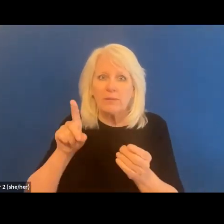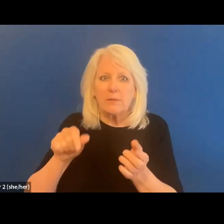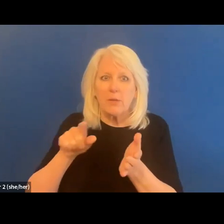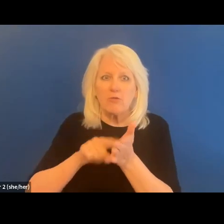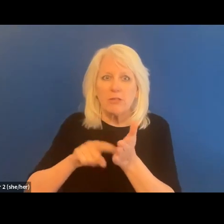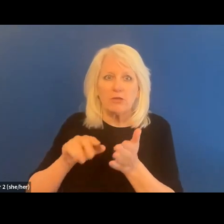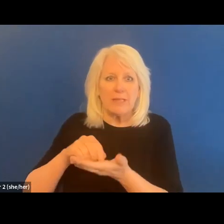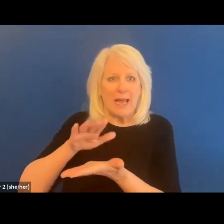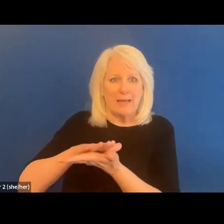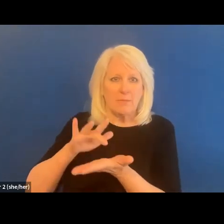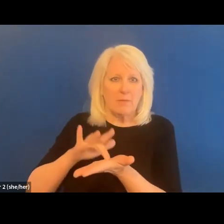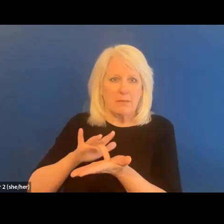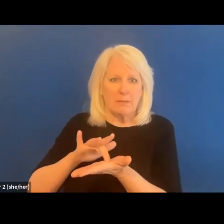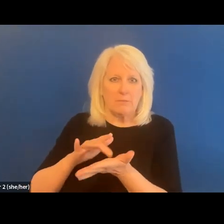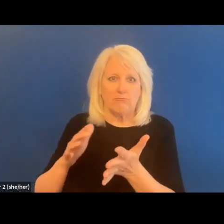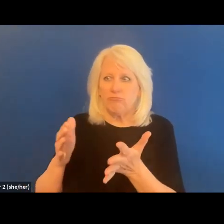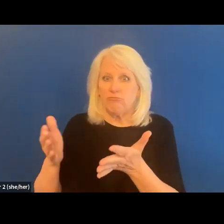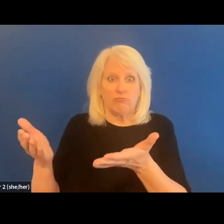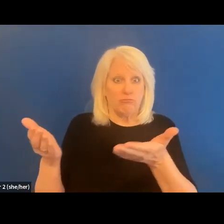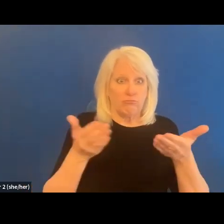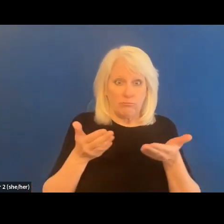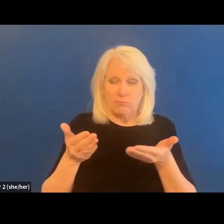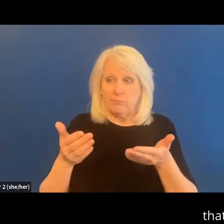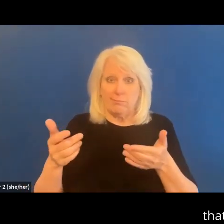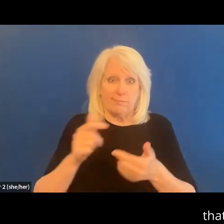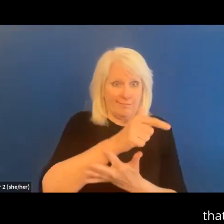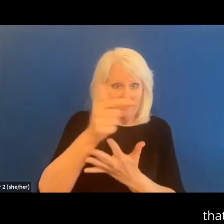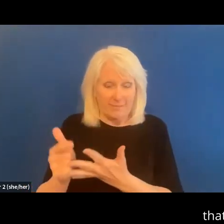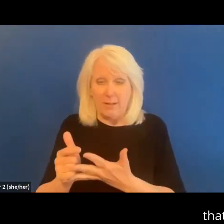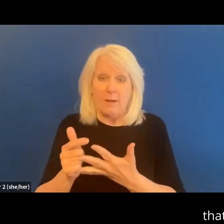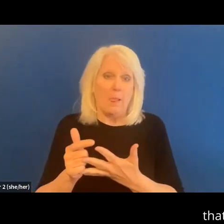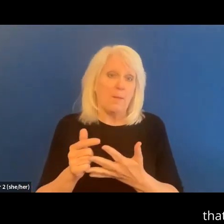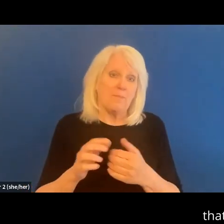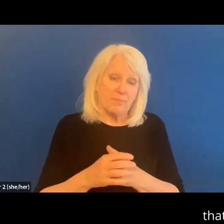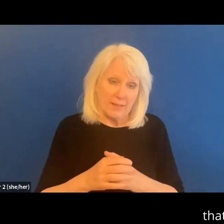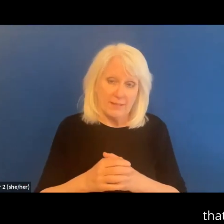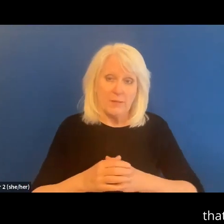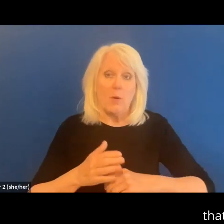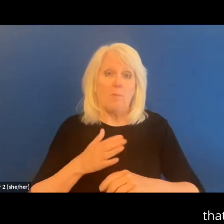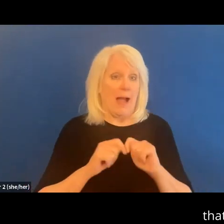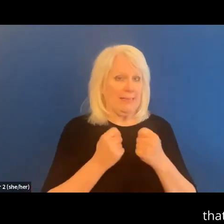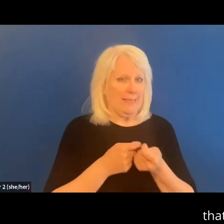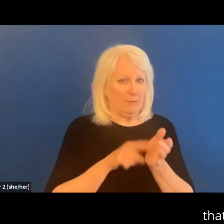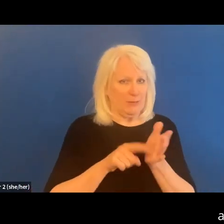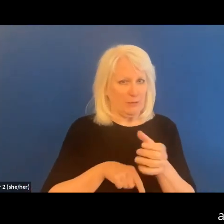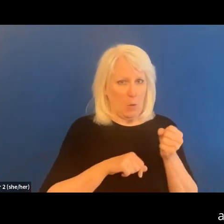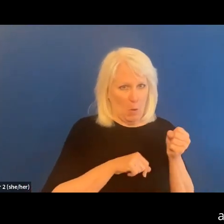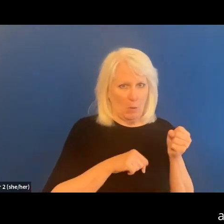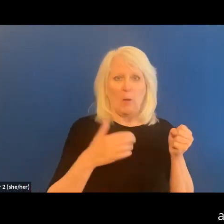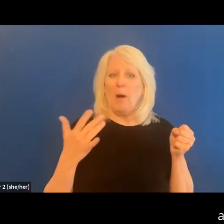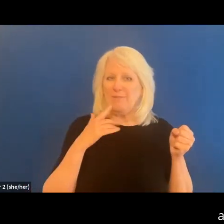medicine. Up until today, I very purposely made sure that my team's research has been pulled back and